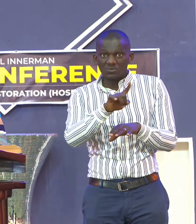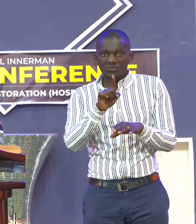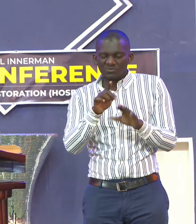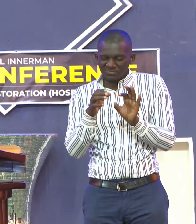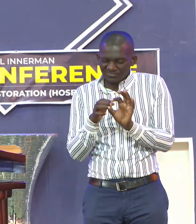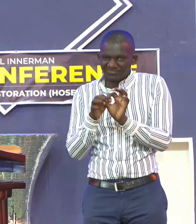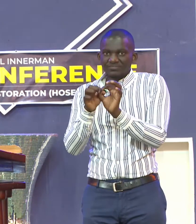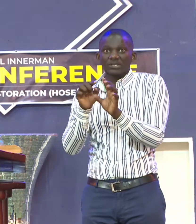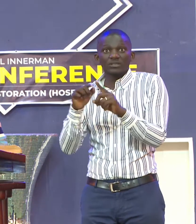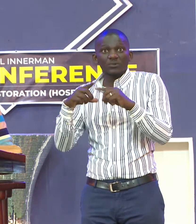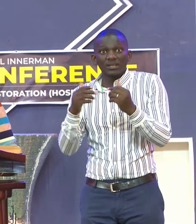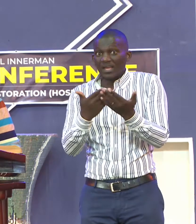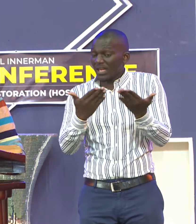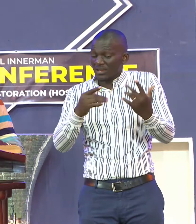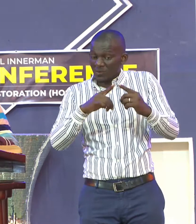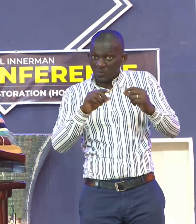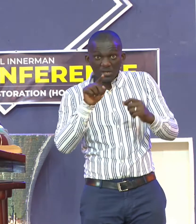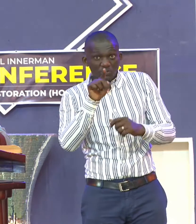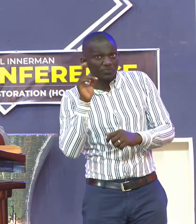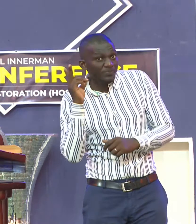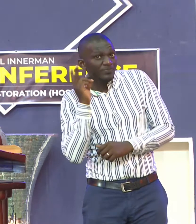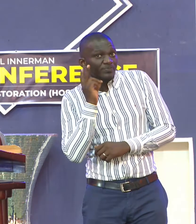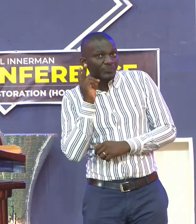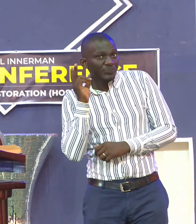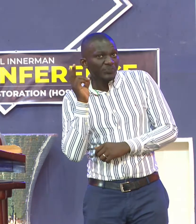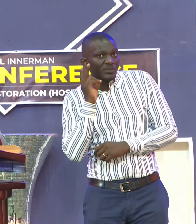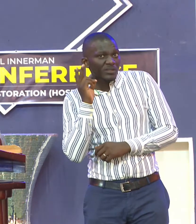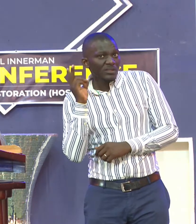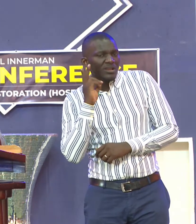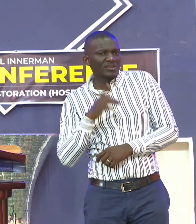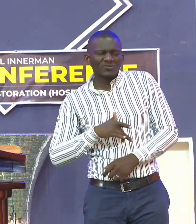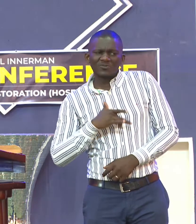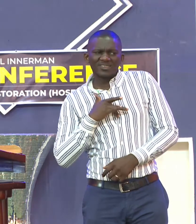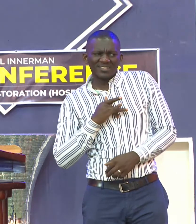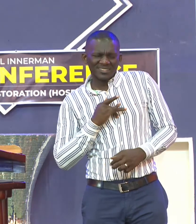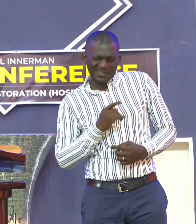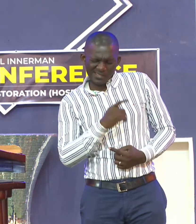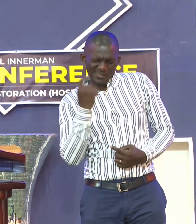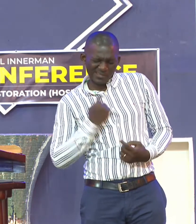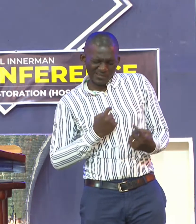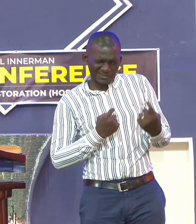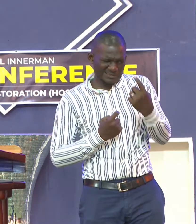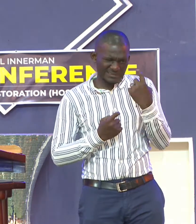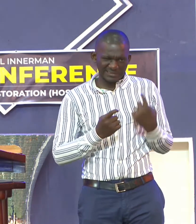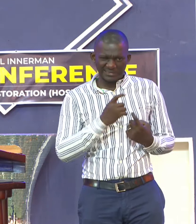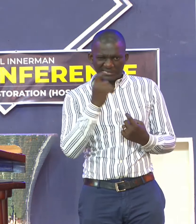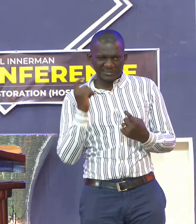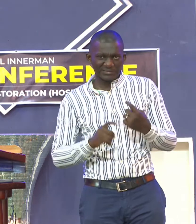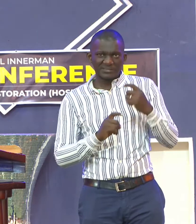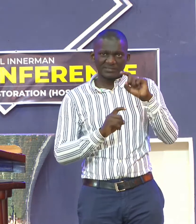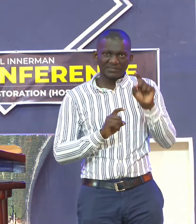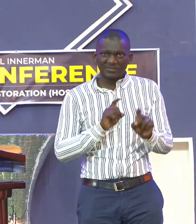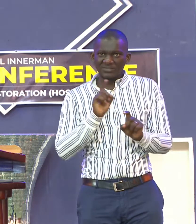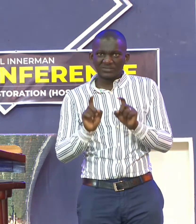it. Every word you hear, and you feel like it has left you with a number